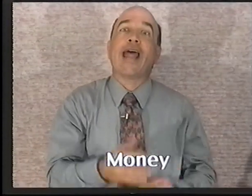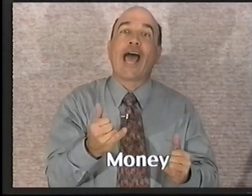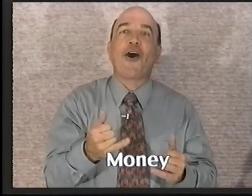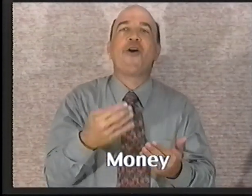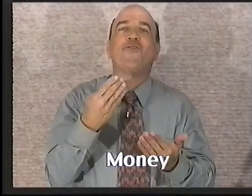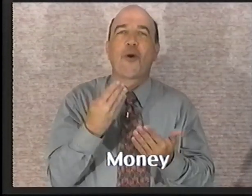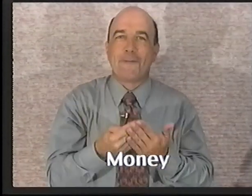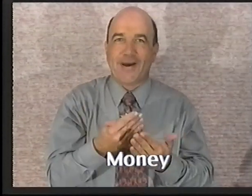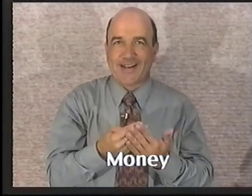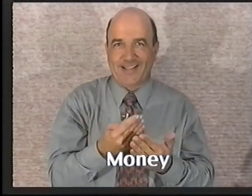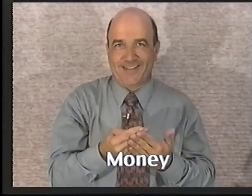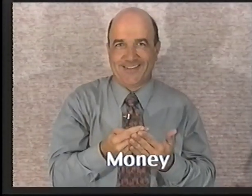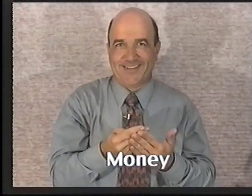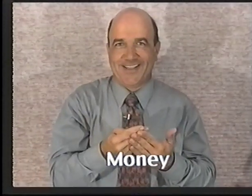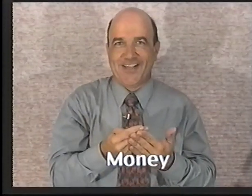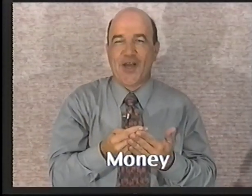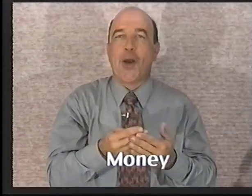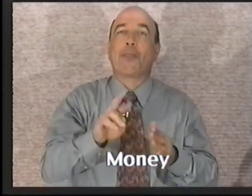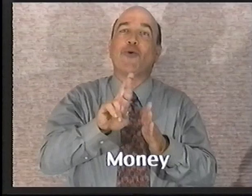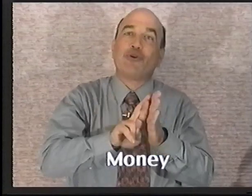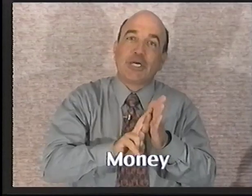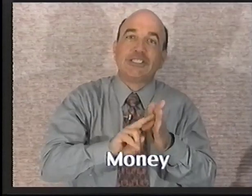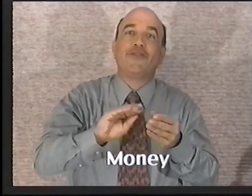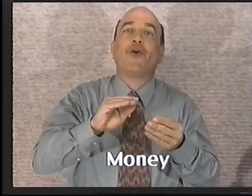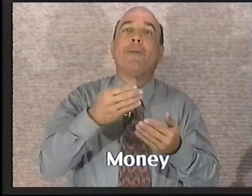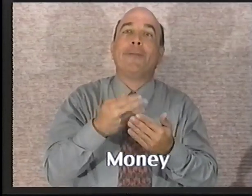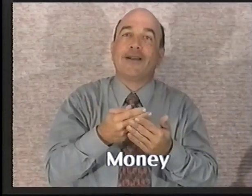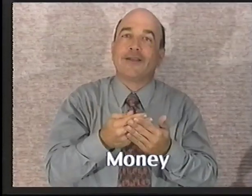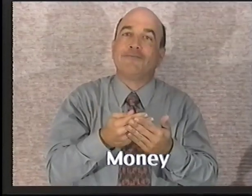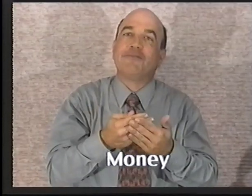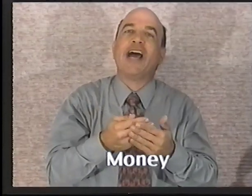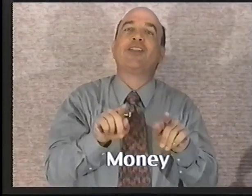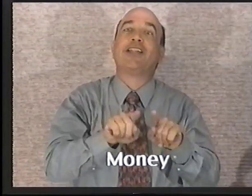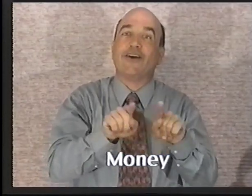Now for money. The rule for money is different.